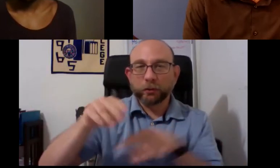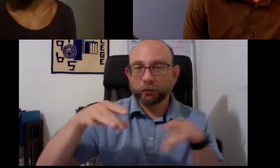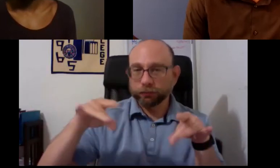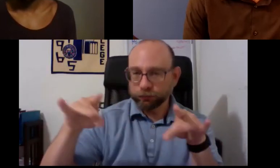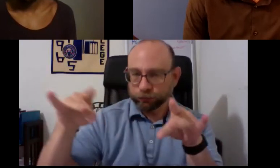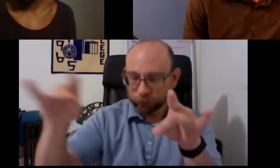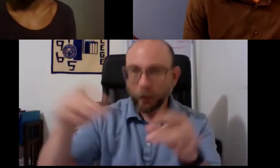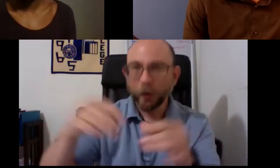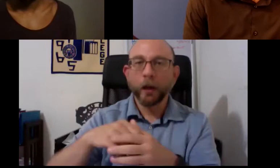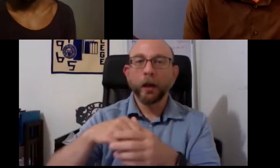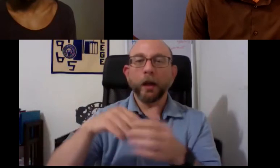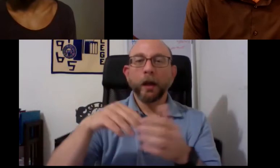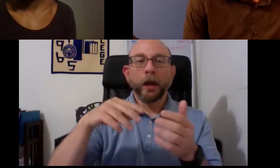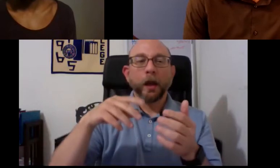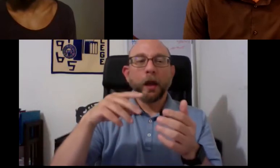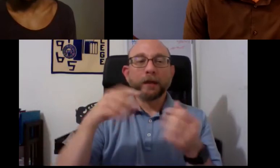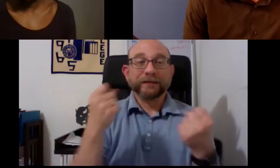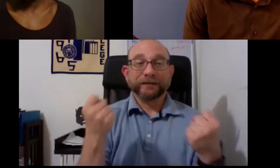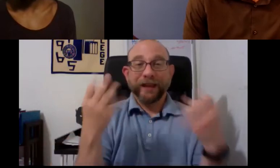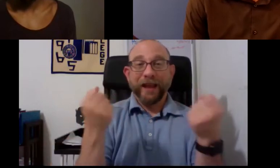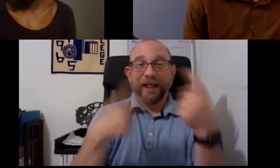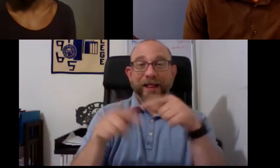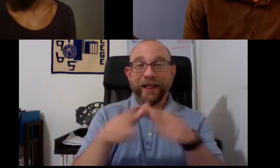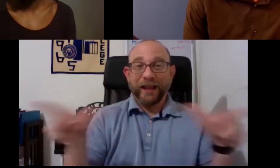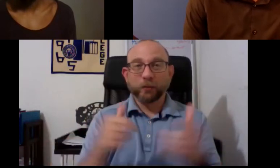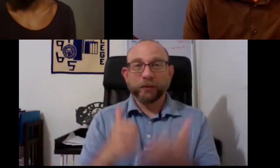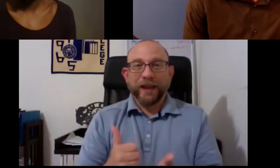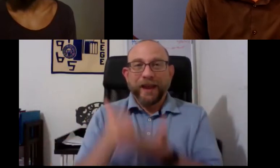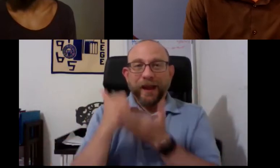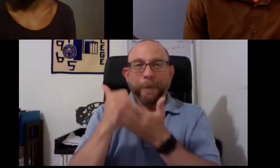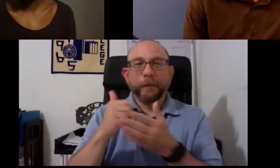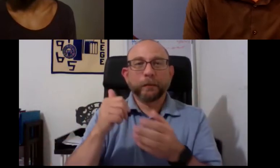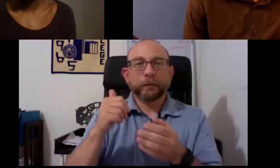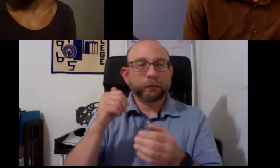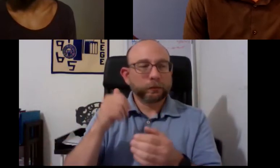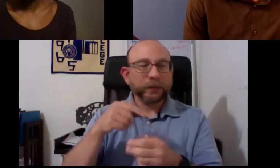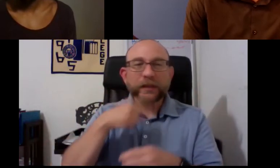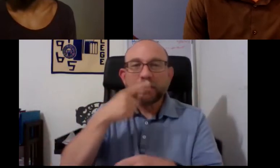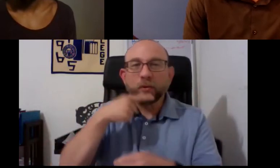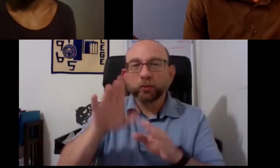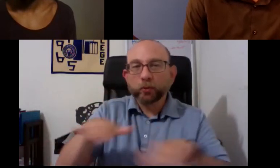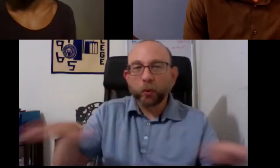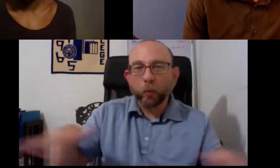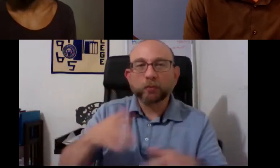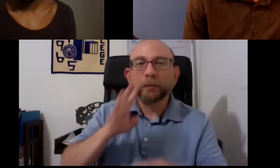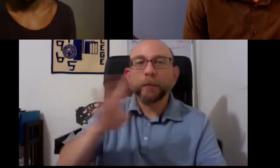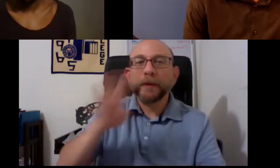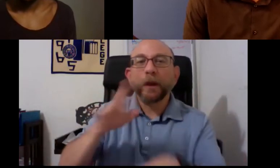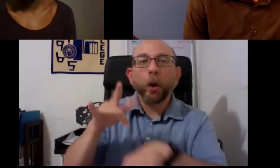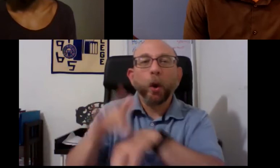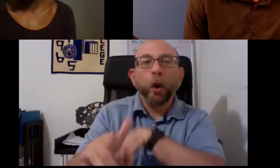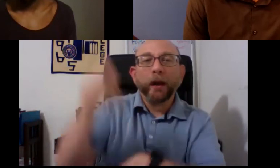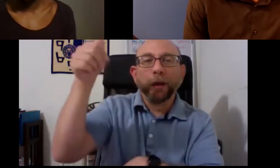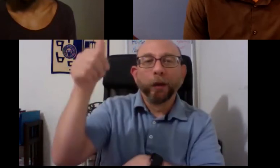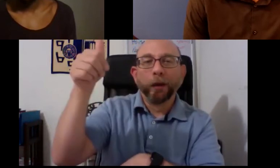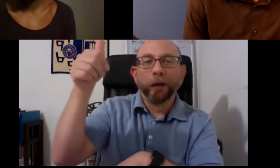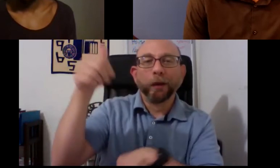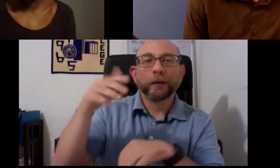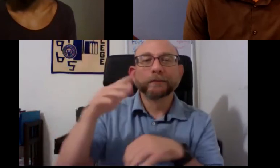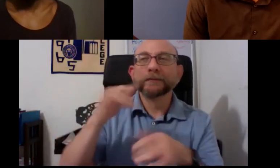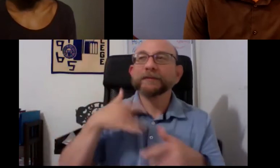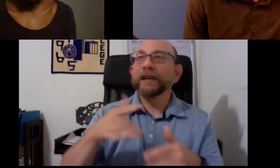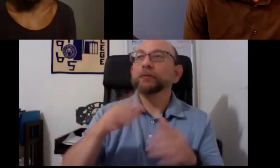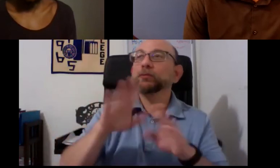acquisition that originated in the deaf community. Sign language does help children who are not